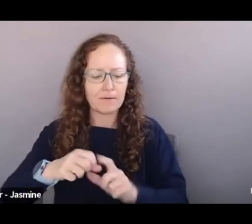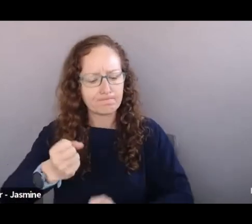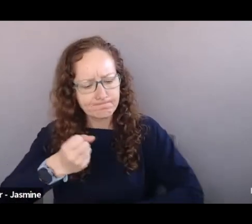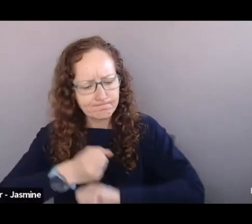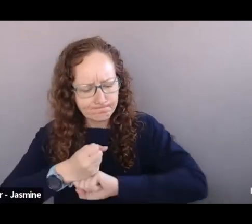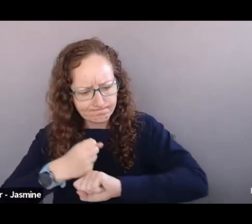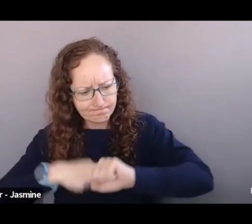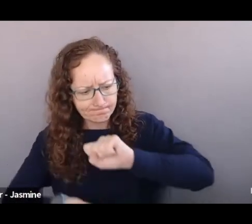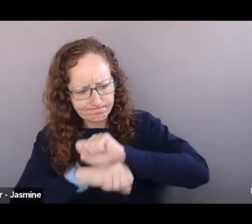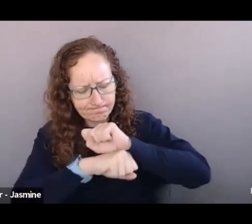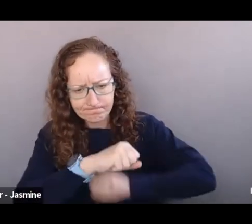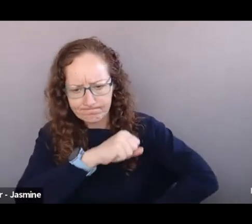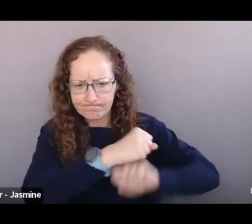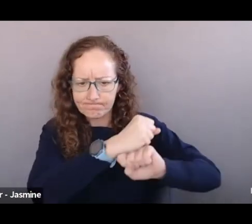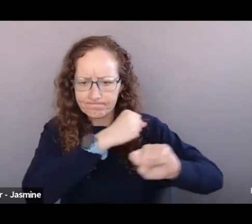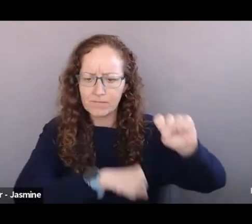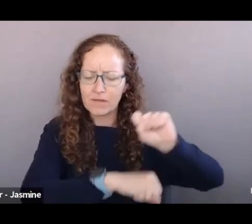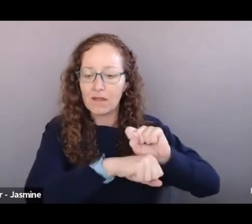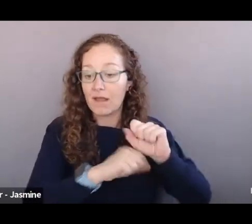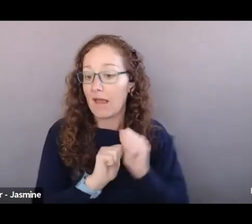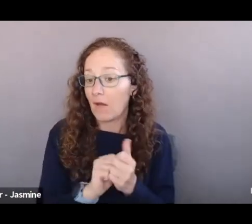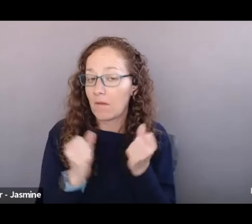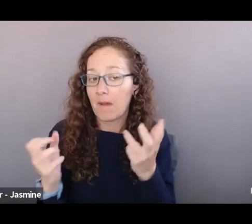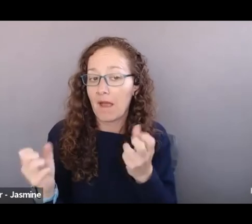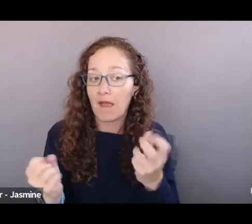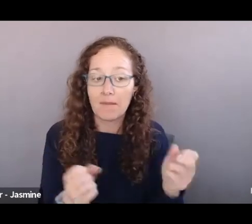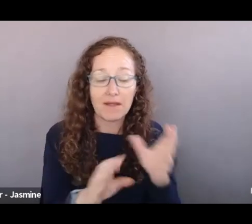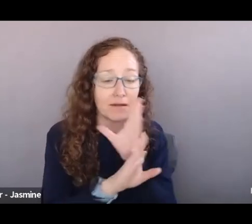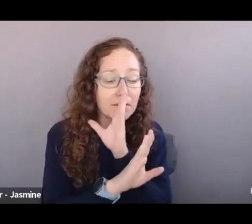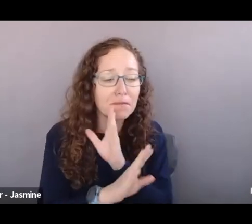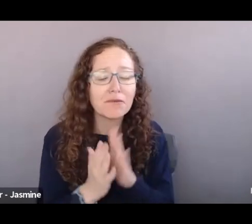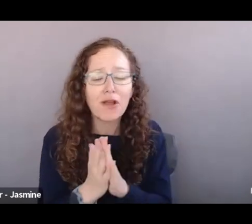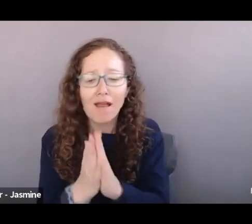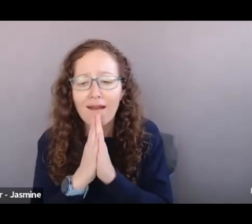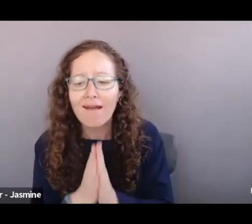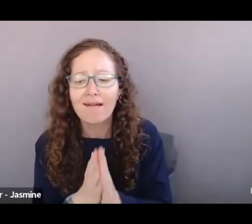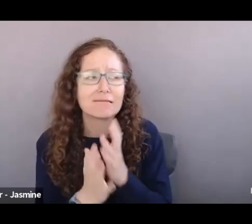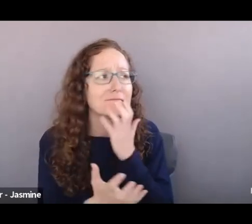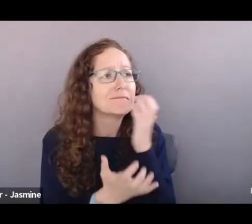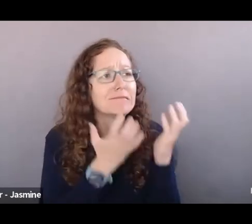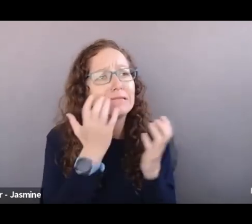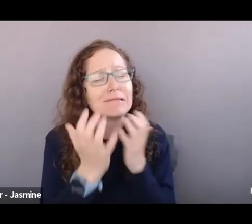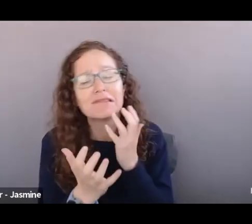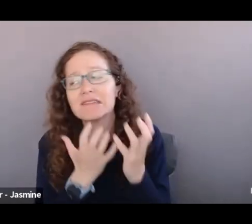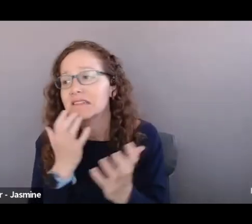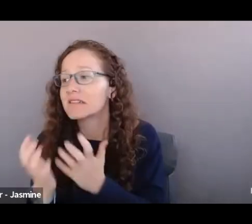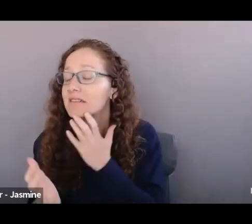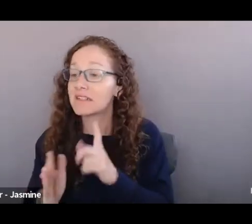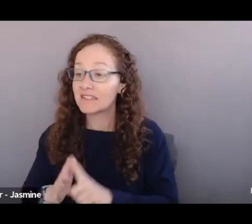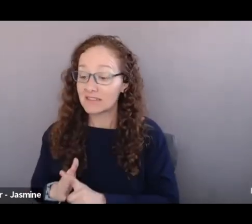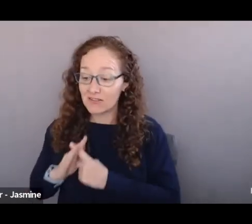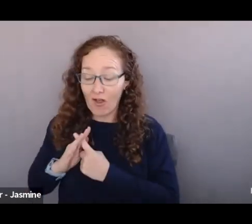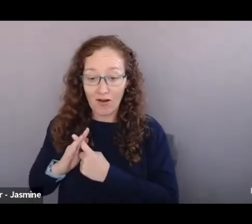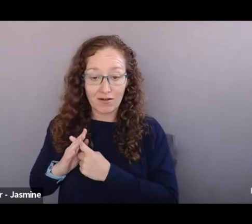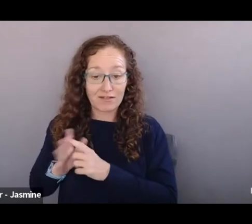hallelujah shouts. This narrative sustained itself from the shores and soils of Africa and became a